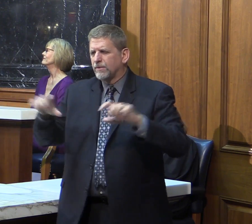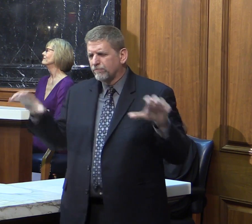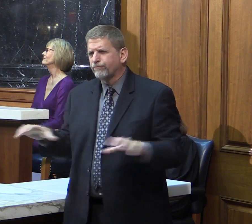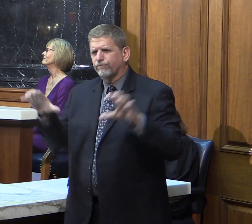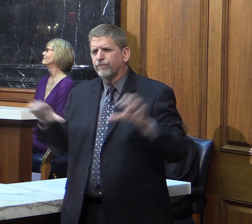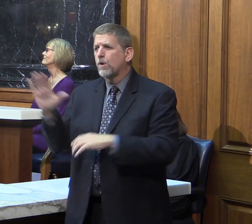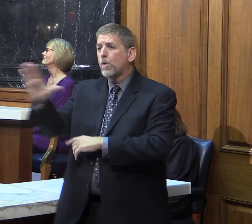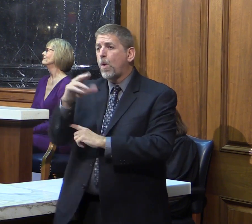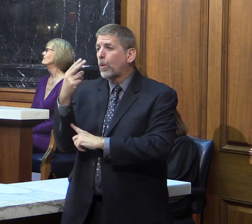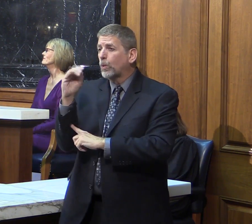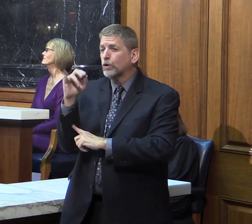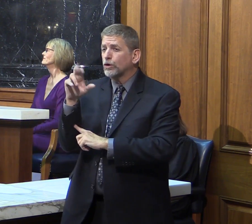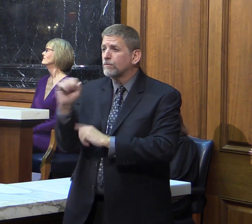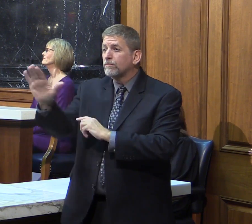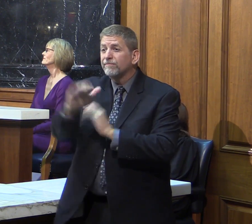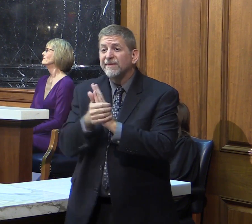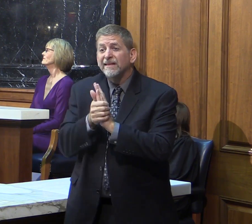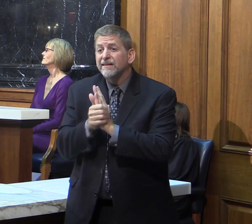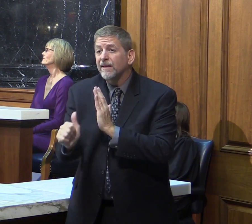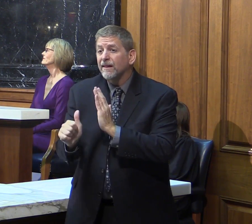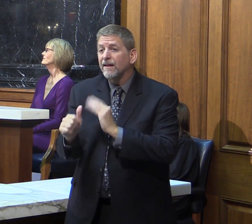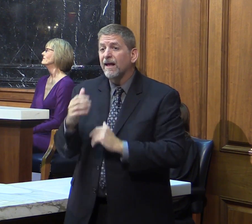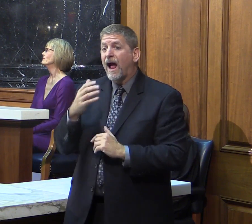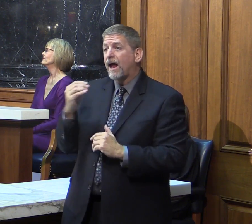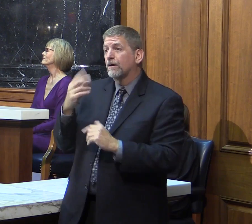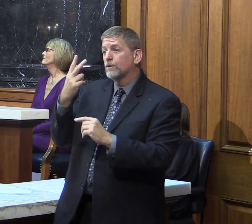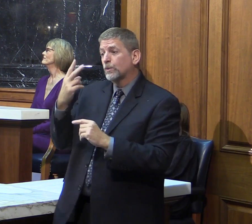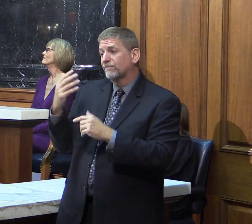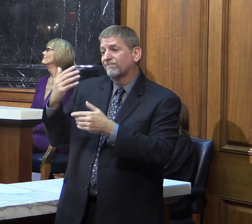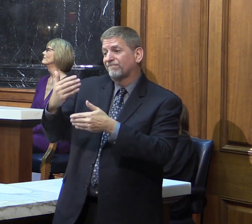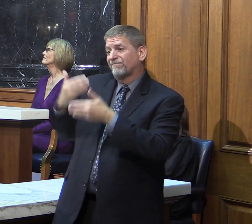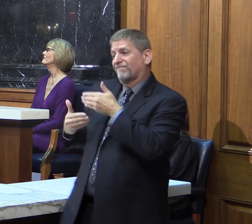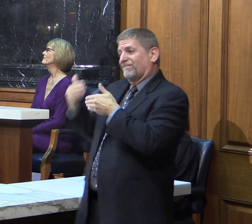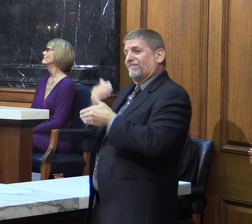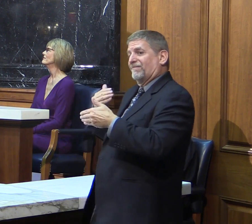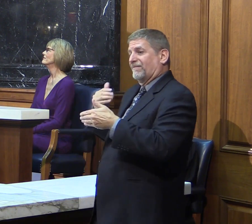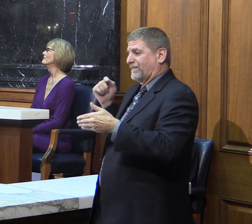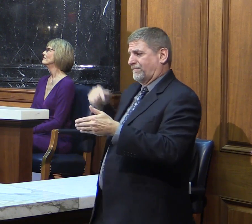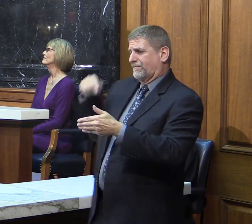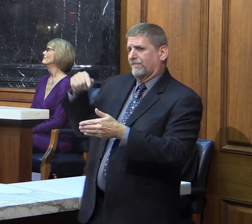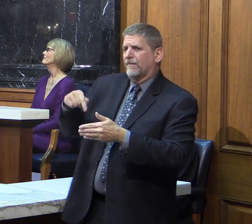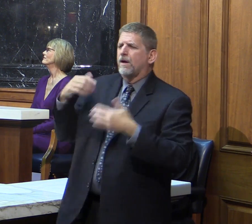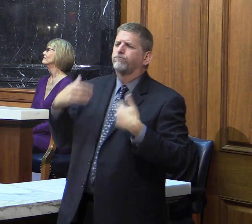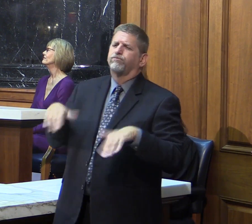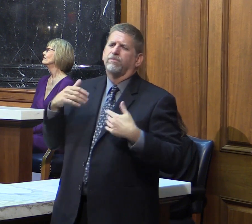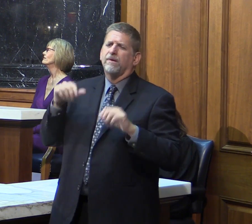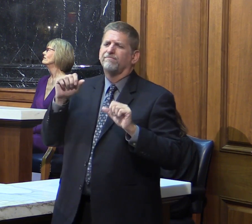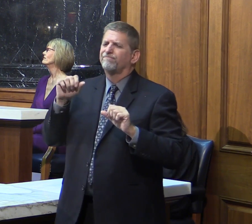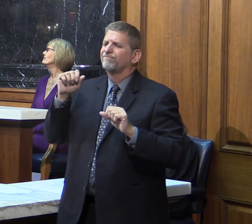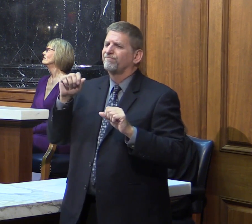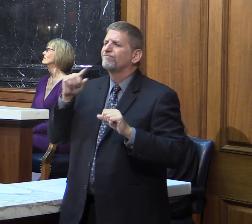dedication and that of my two predecessors in this office, I can say unequivocally that the state of